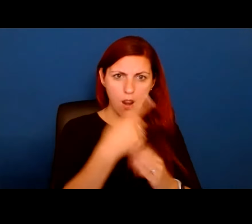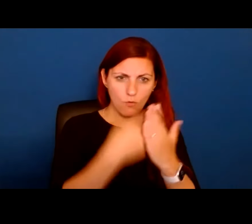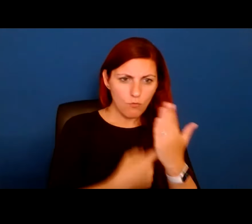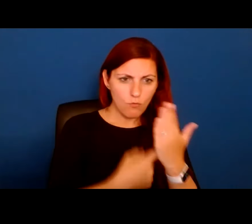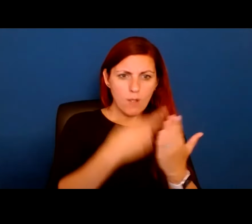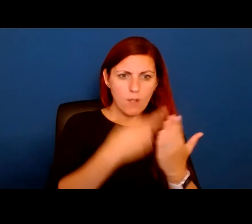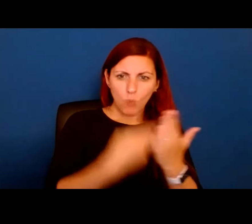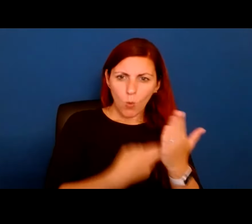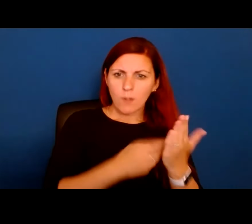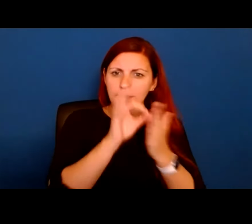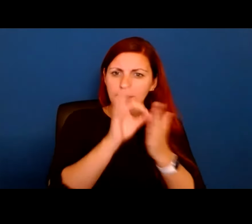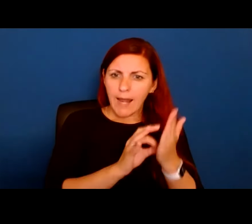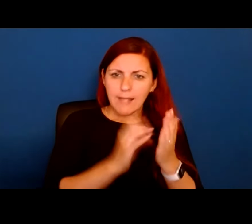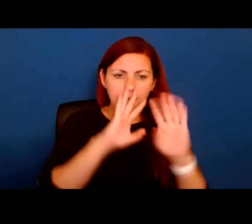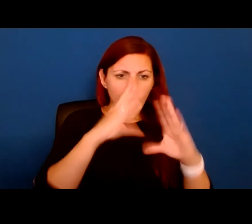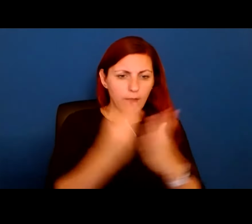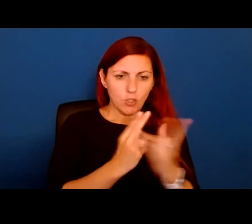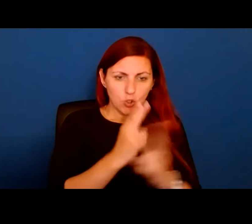in child friendly language.